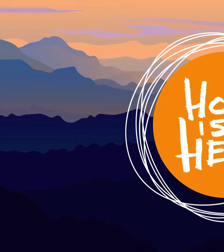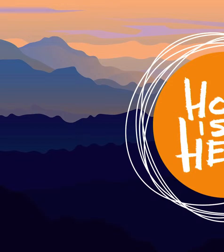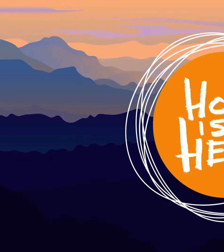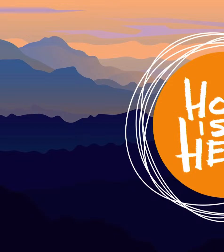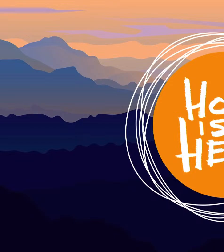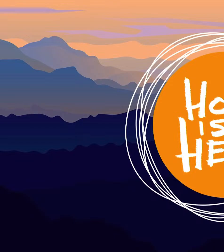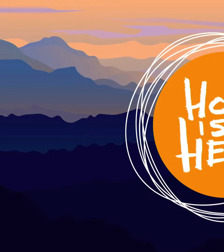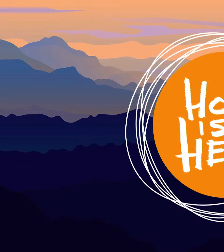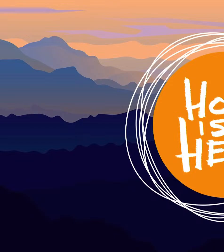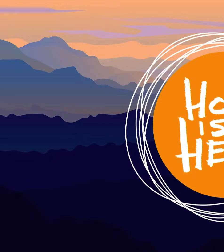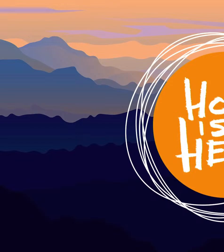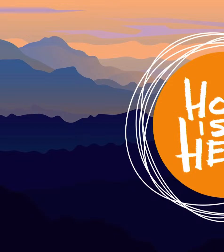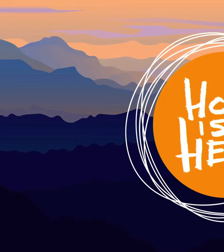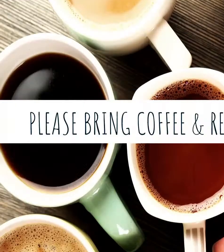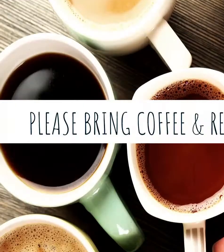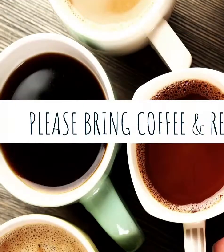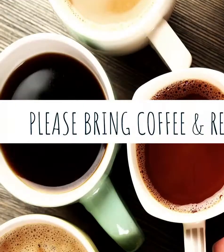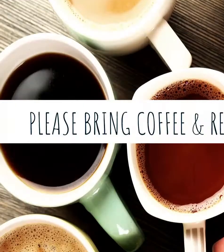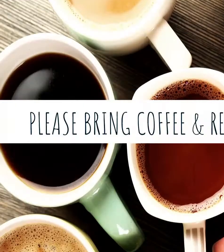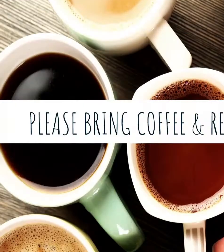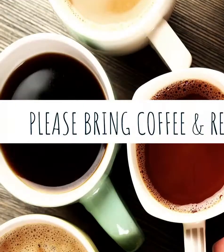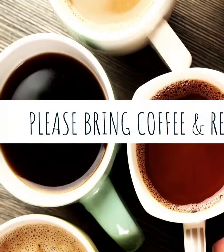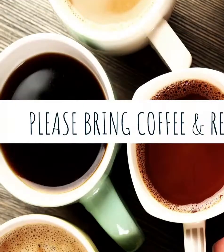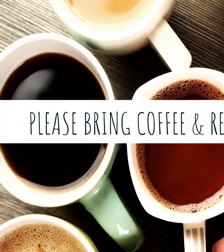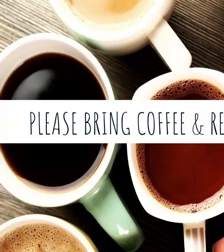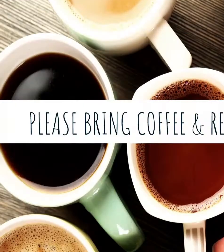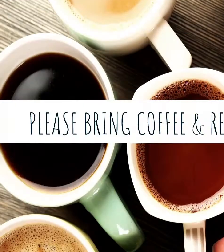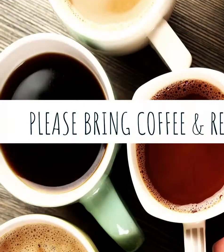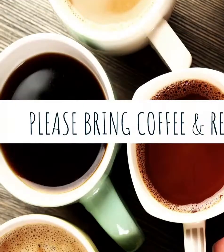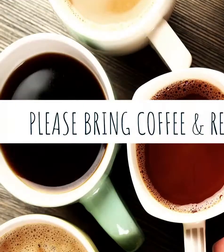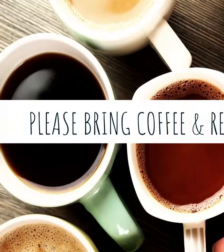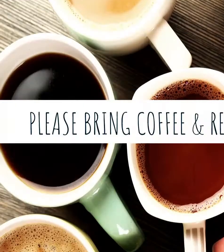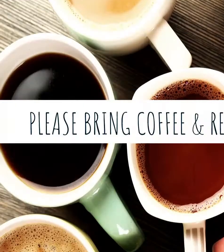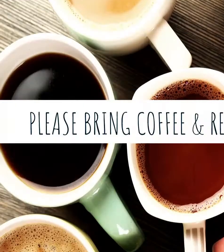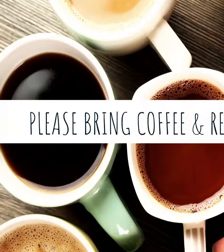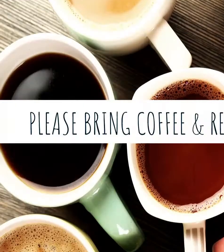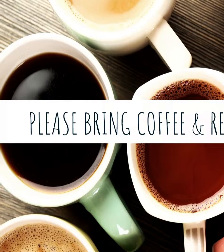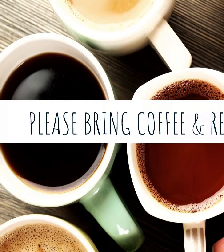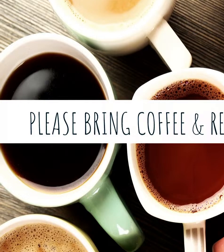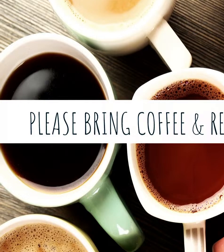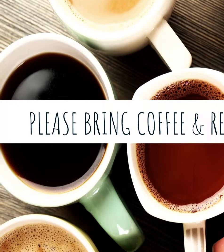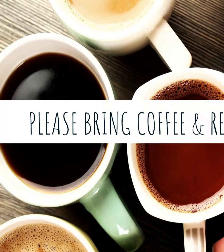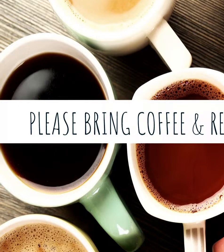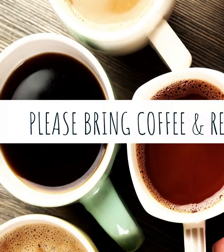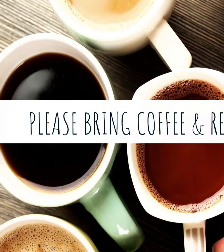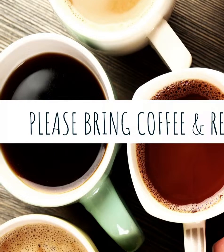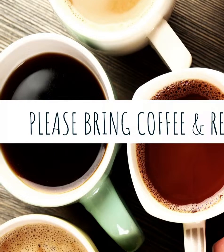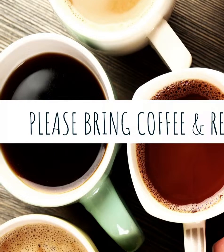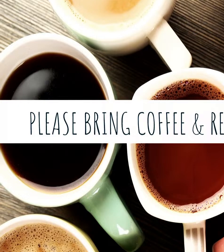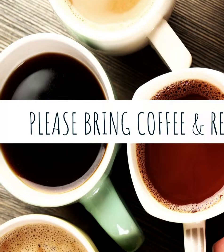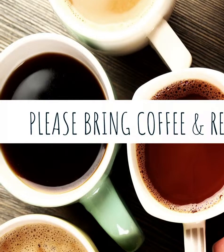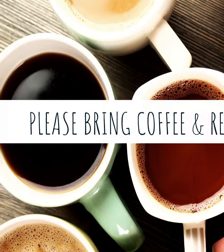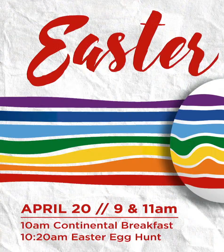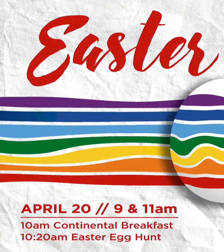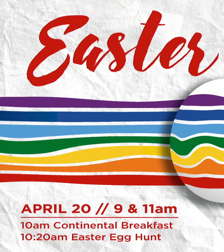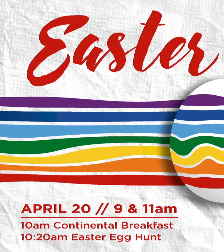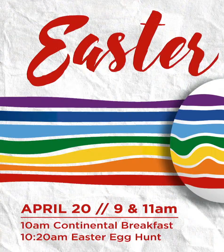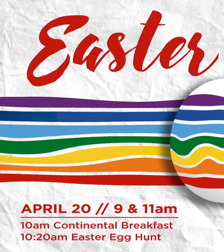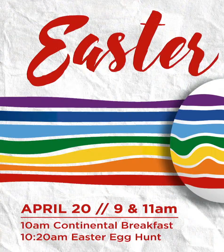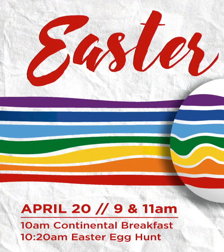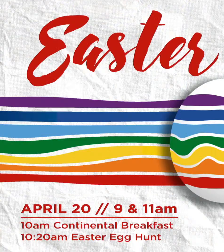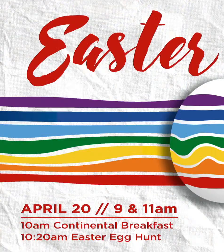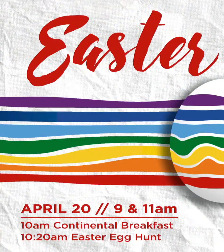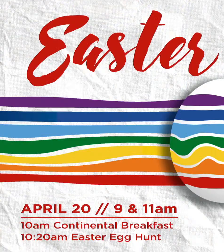the tide carries you through. No matter what, I hope you find the time of your